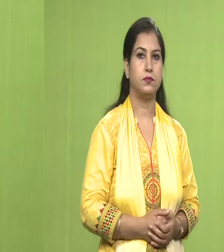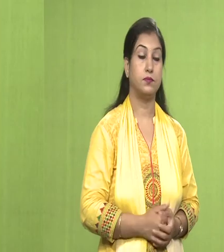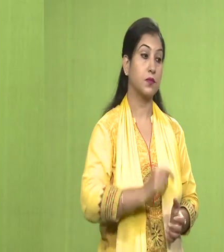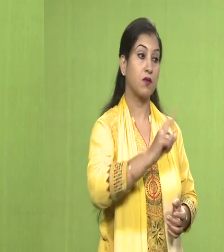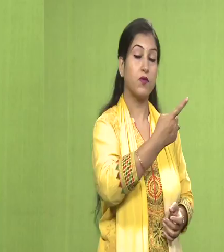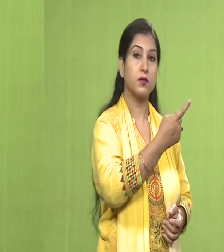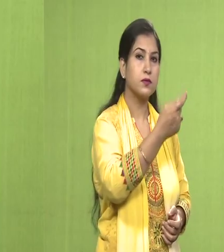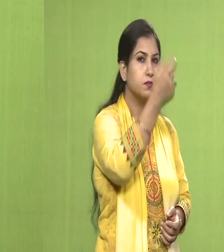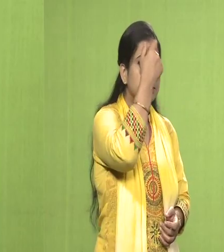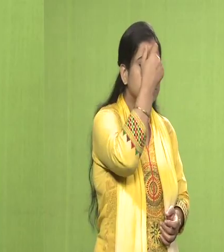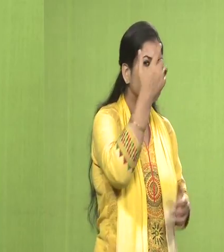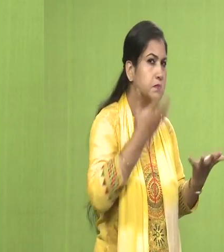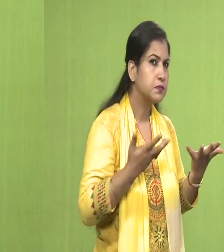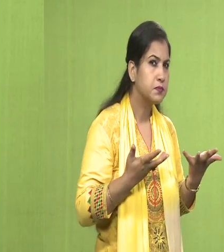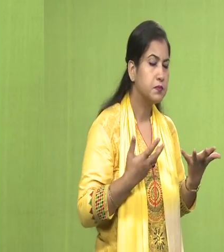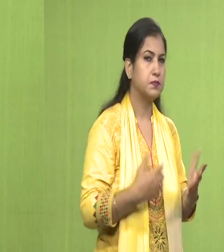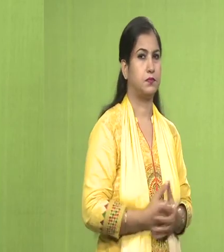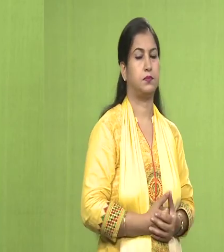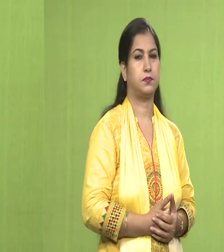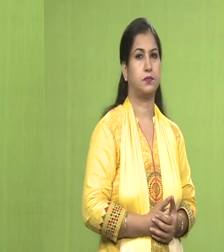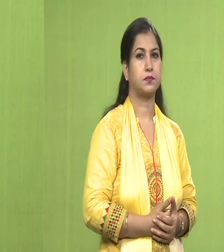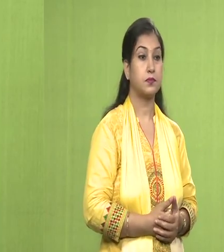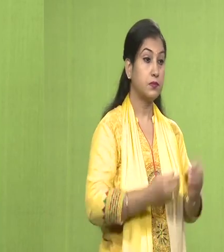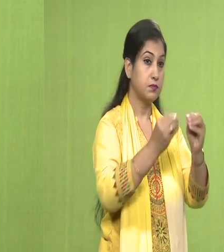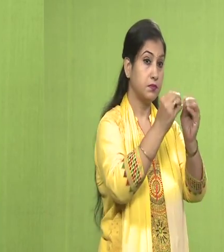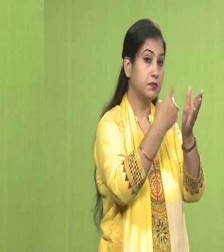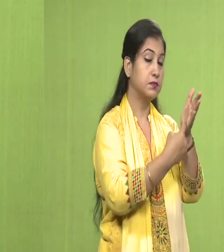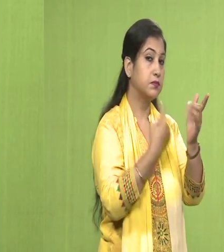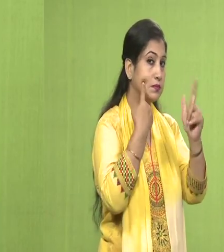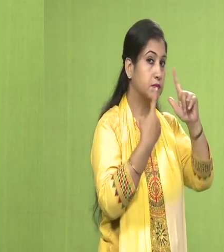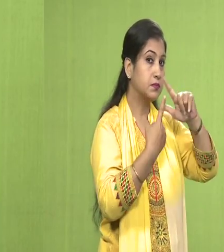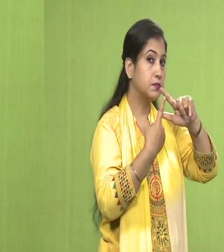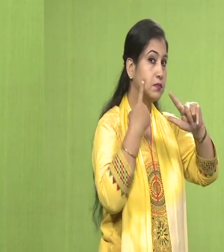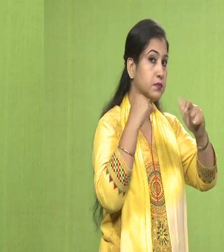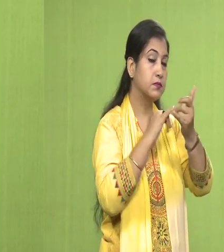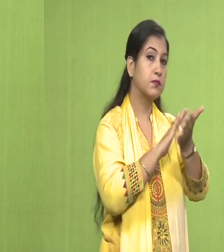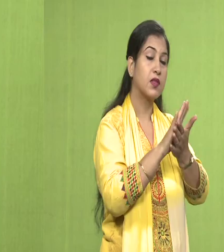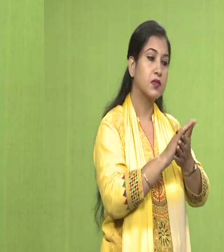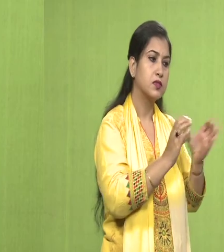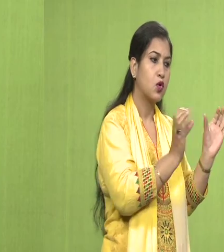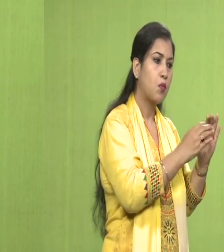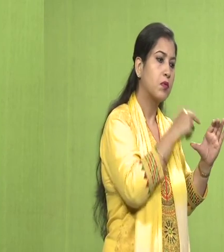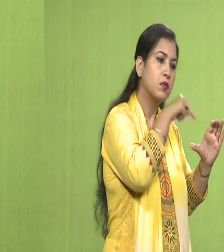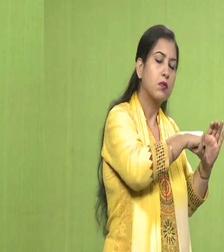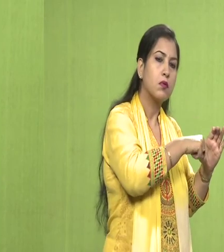The first problem was the British colonies in America were not allowed to set up